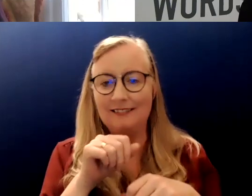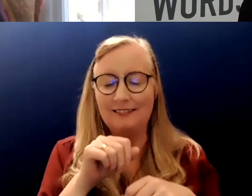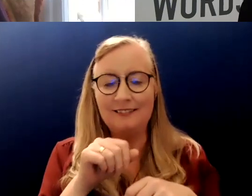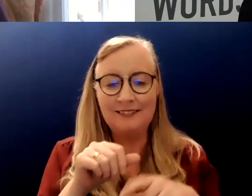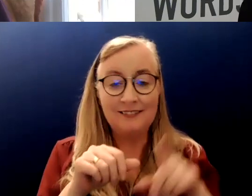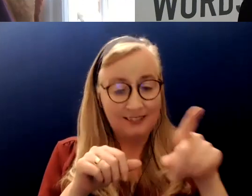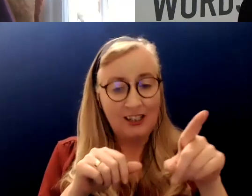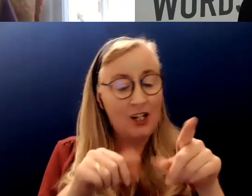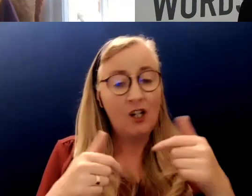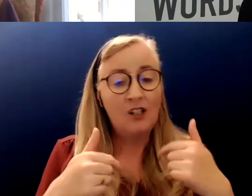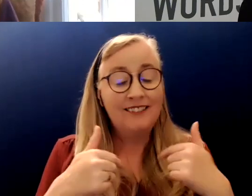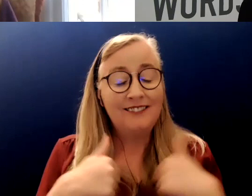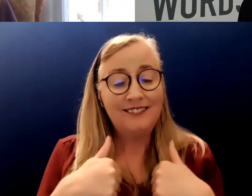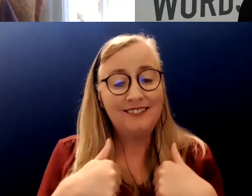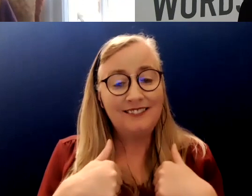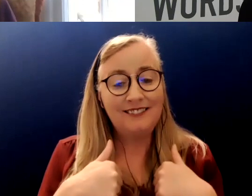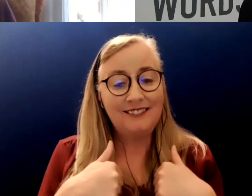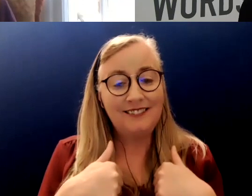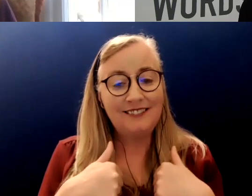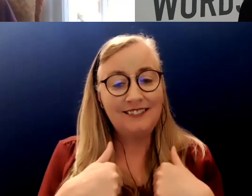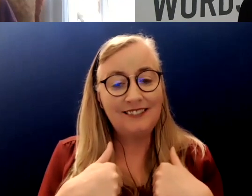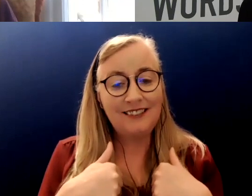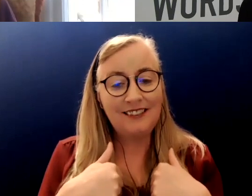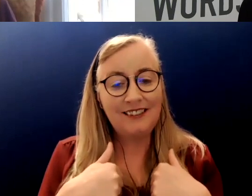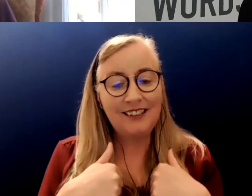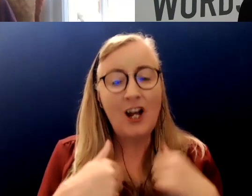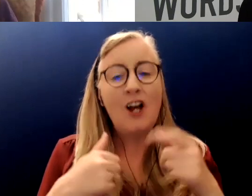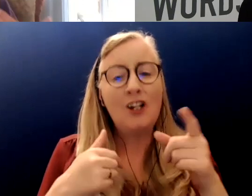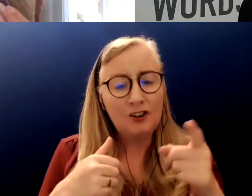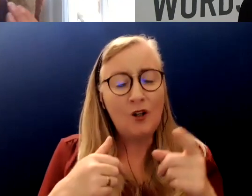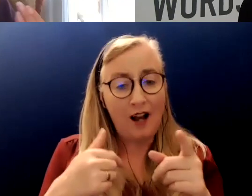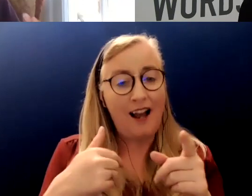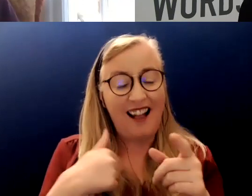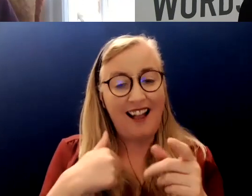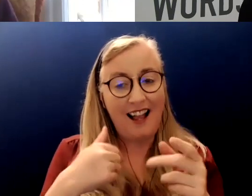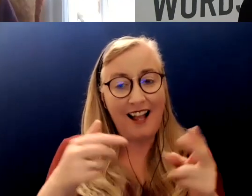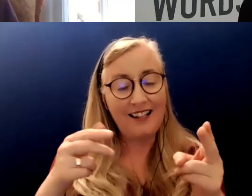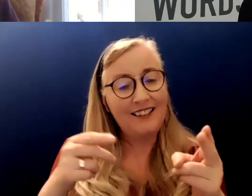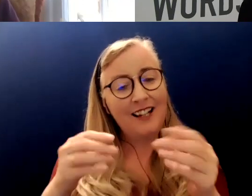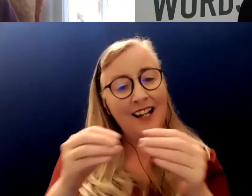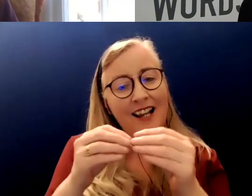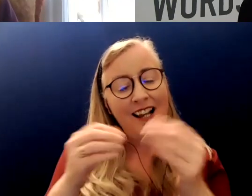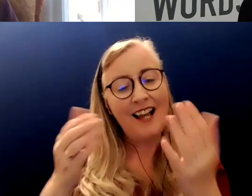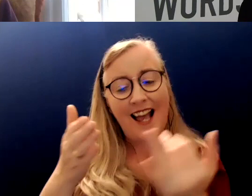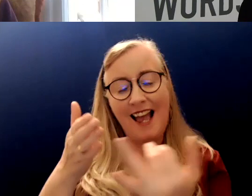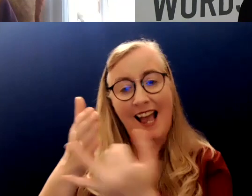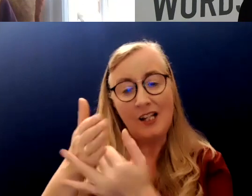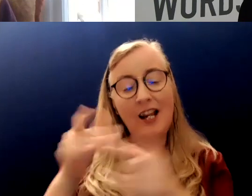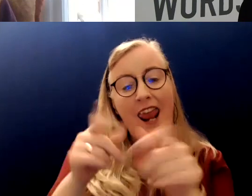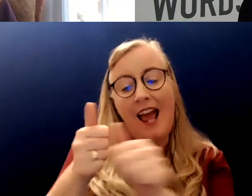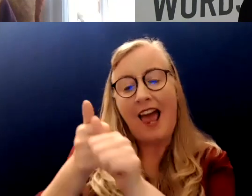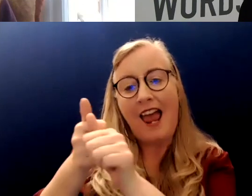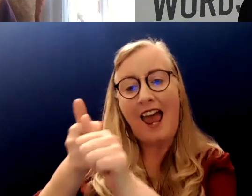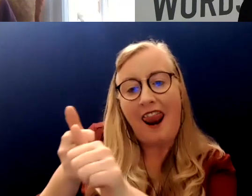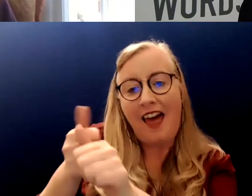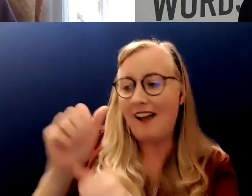so I guess just that feeling of accessibility, the sense of that you're an ally. You may not know a